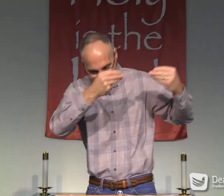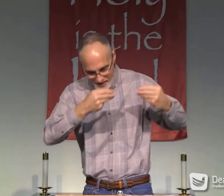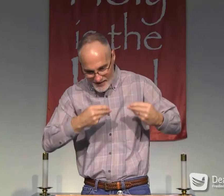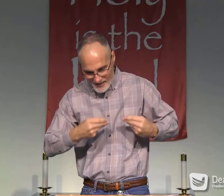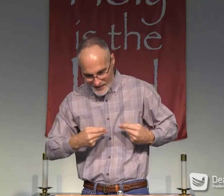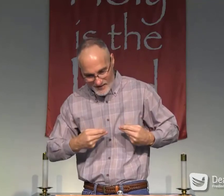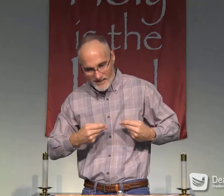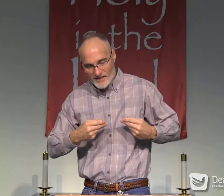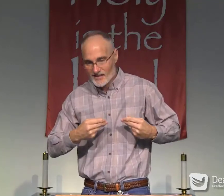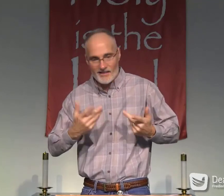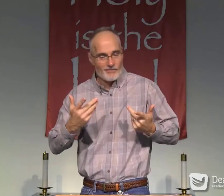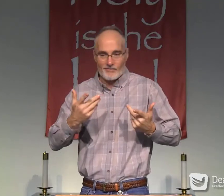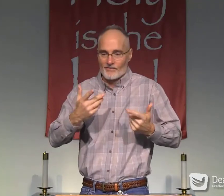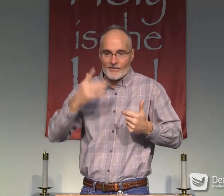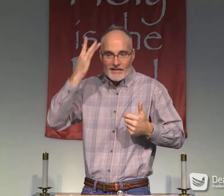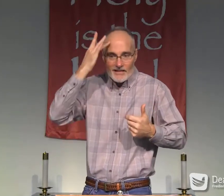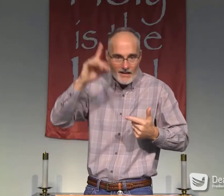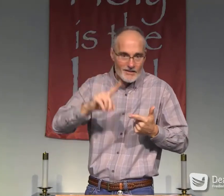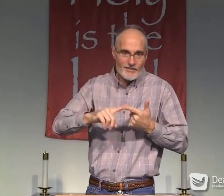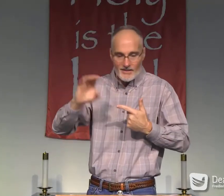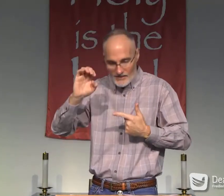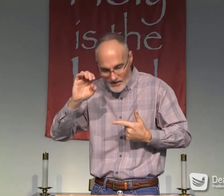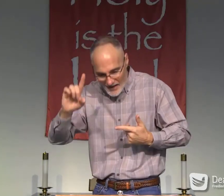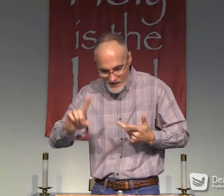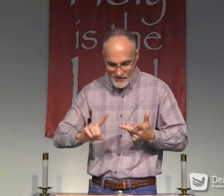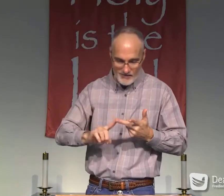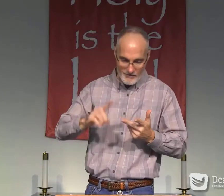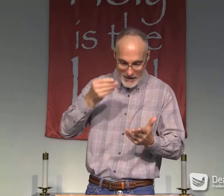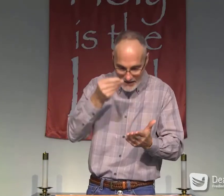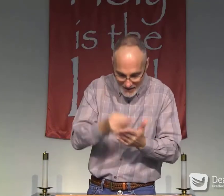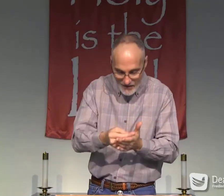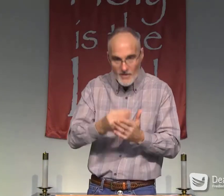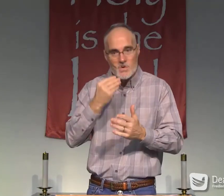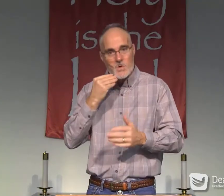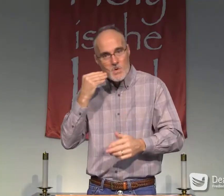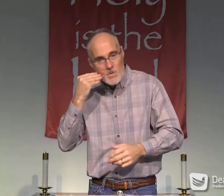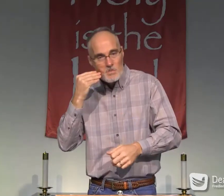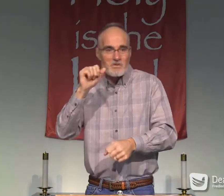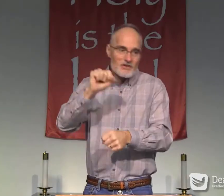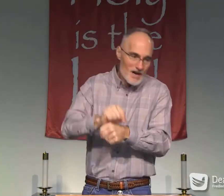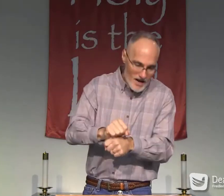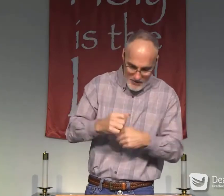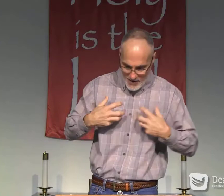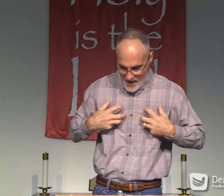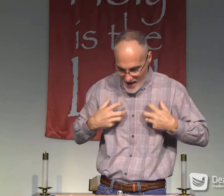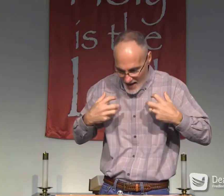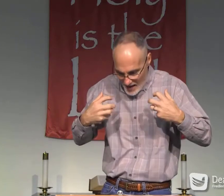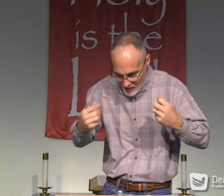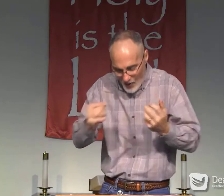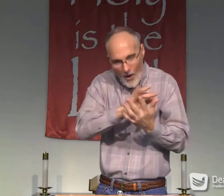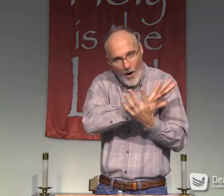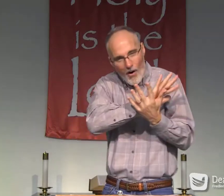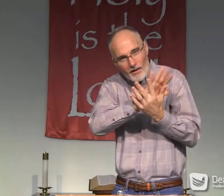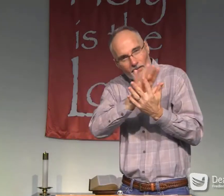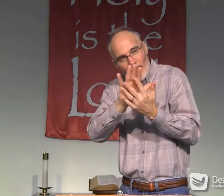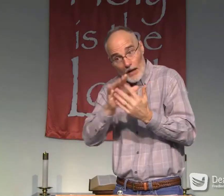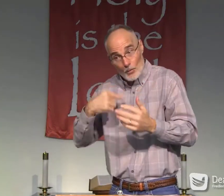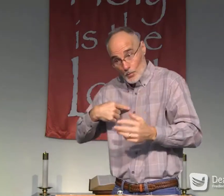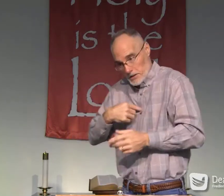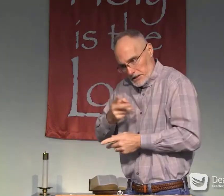Then we understand all that God has given us, intelligence, education, our homes, our jobs, our